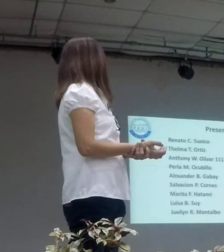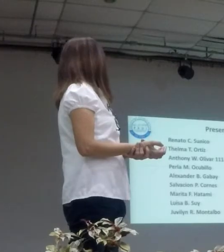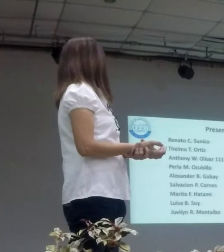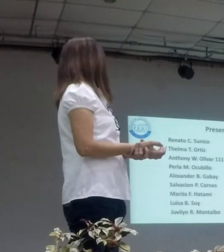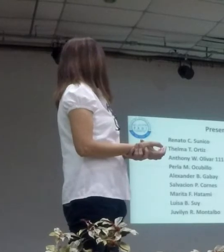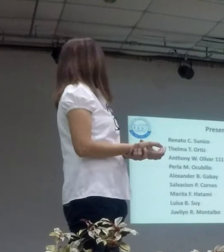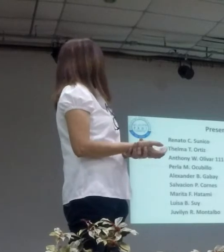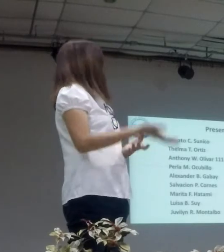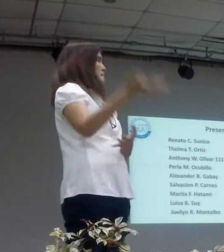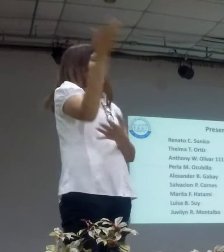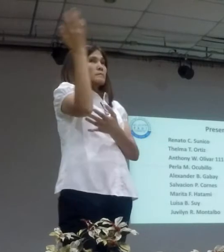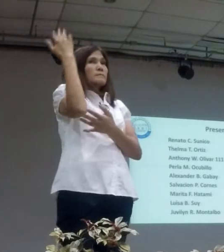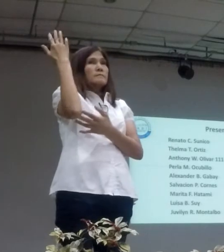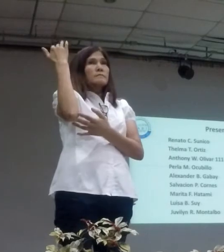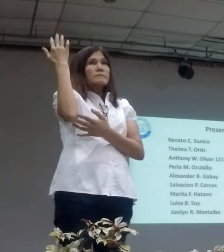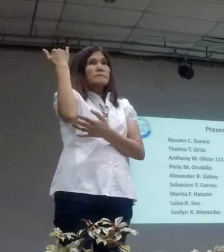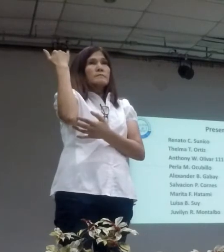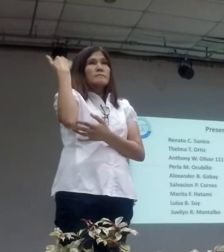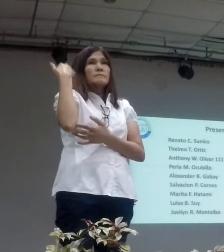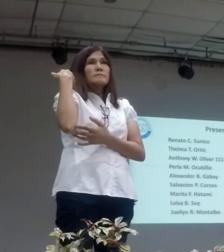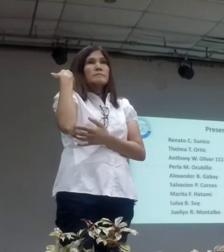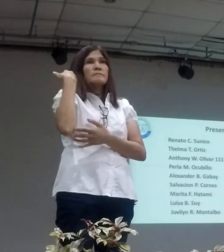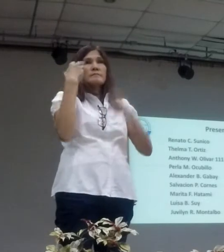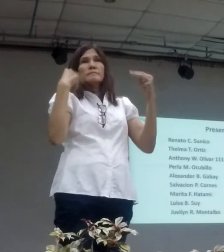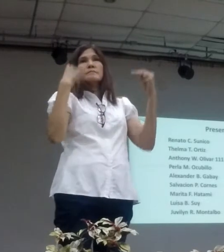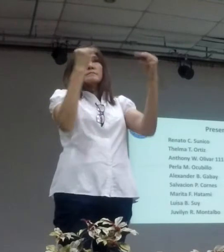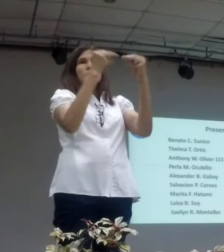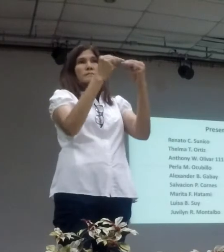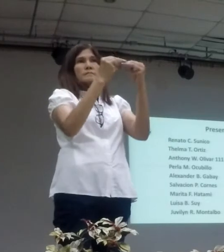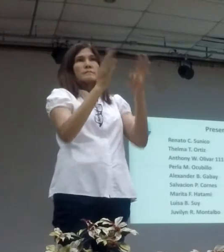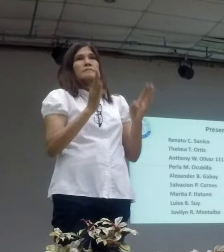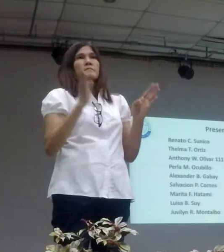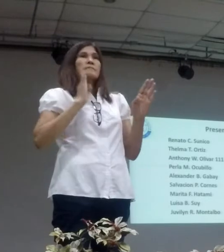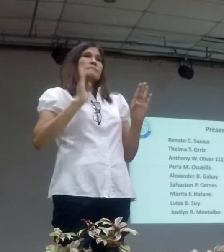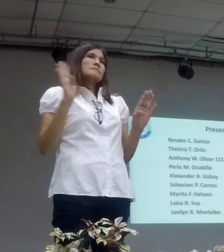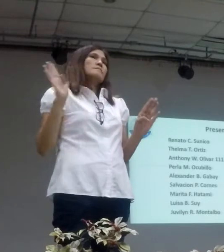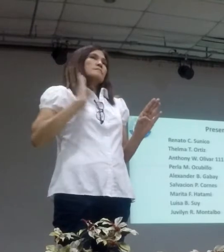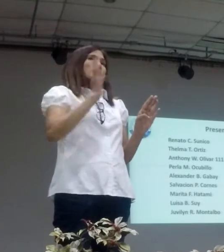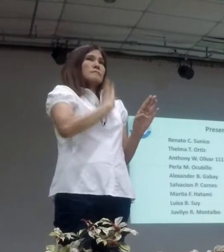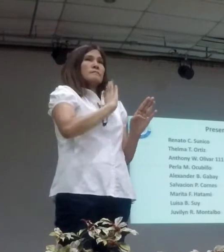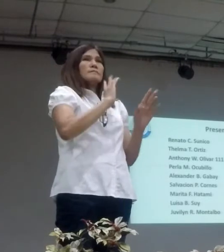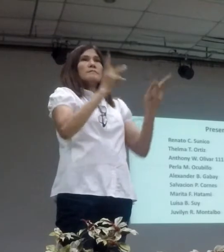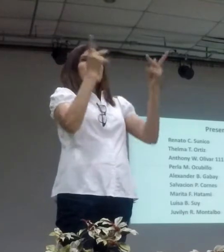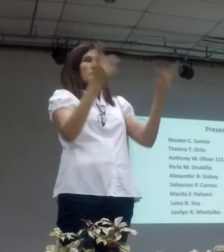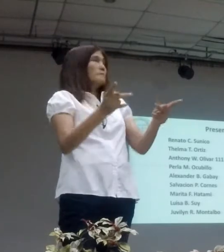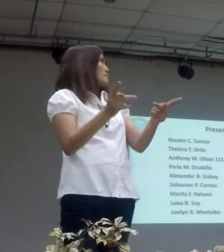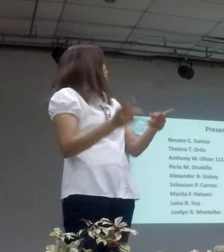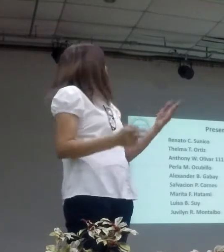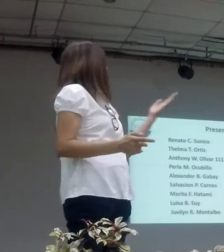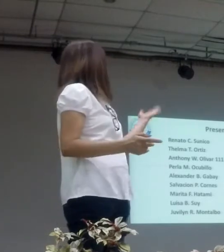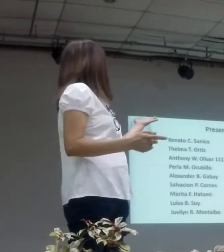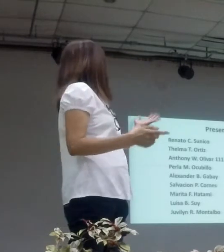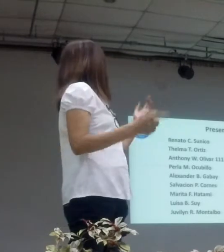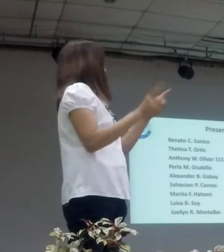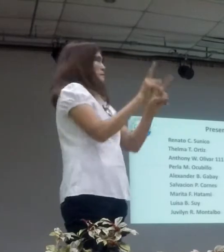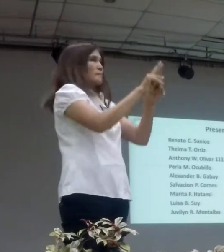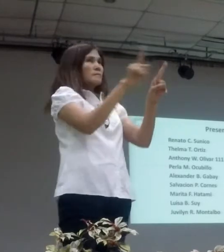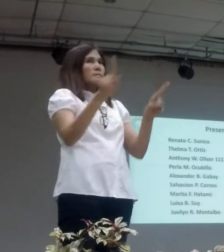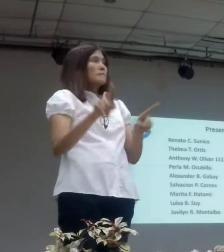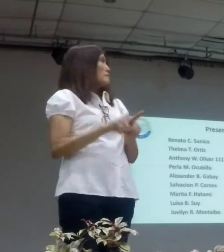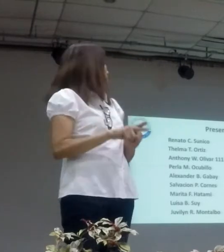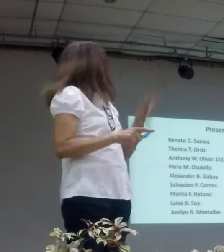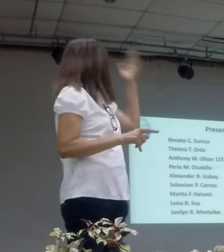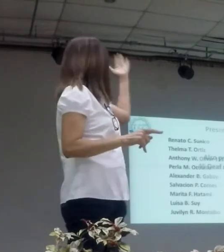At that time, these are the members of the board that were present, and also we